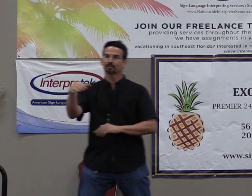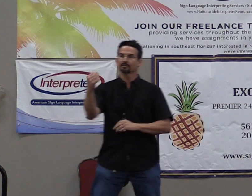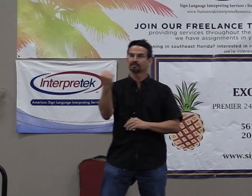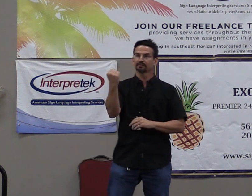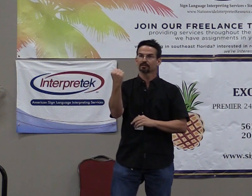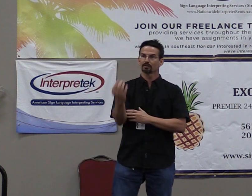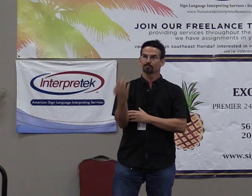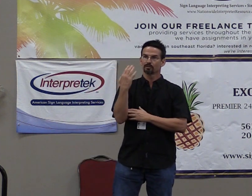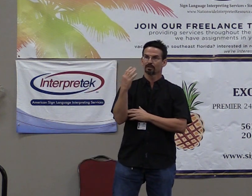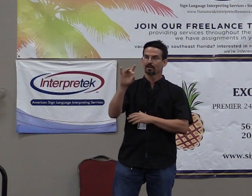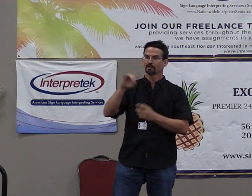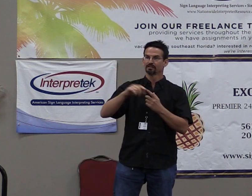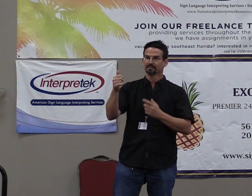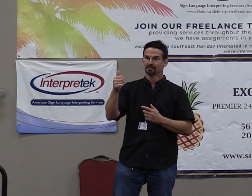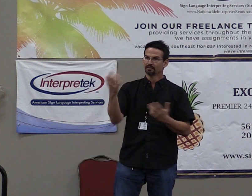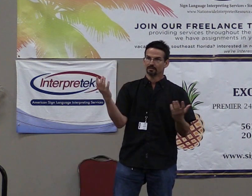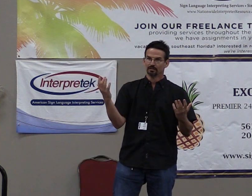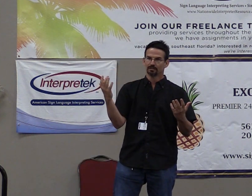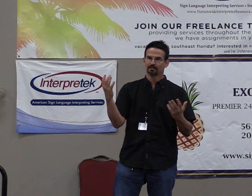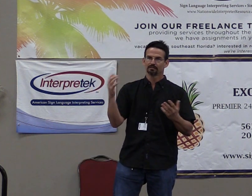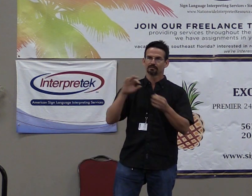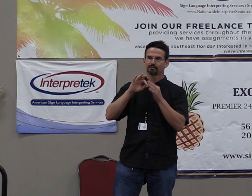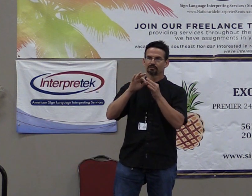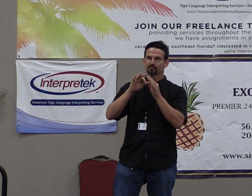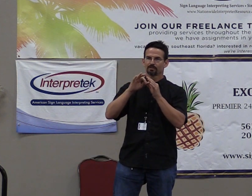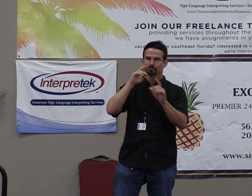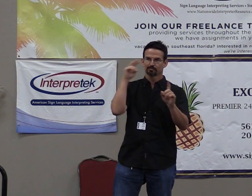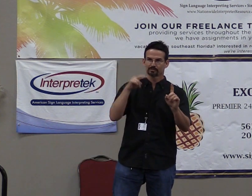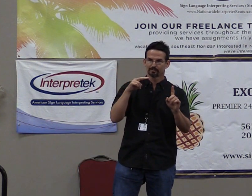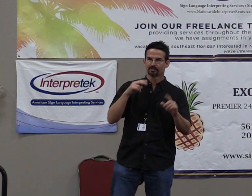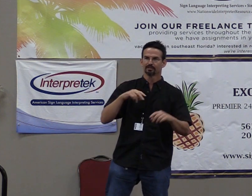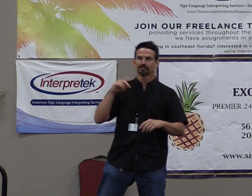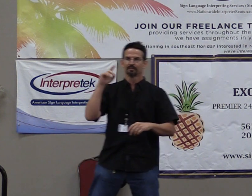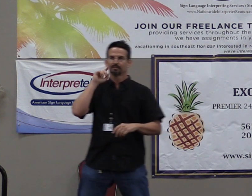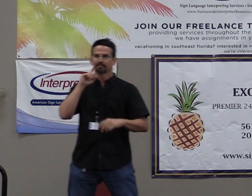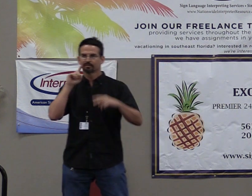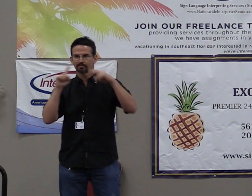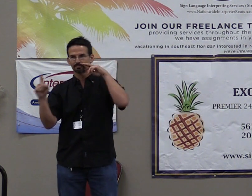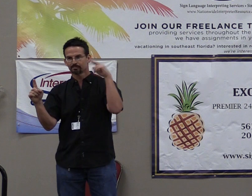you can learn that. So Saturday, 8 to 10,